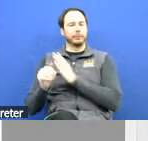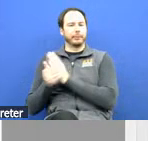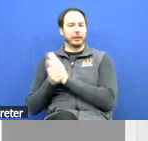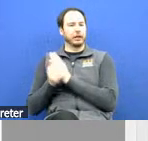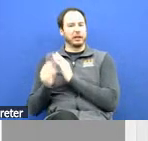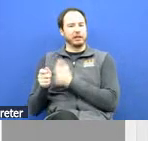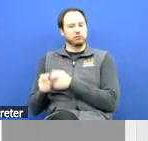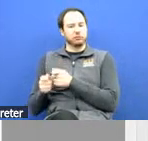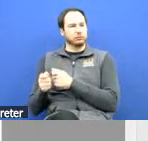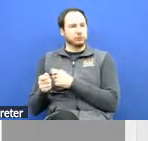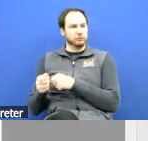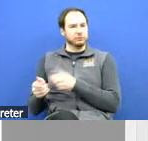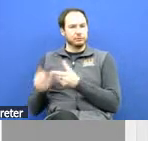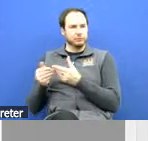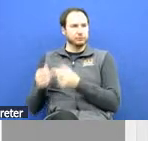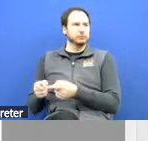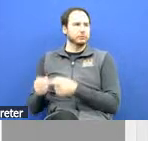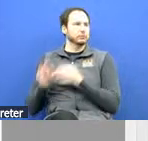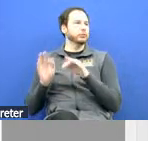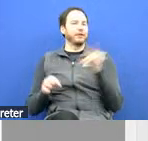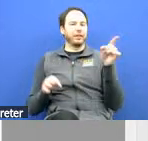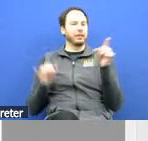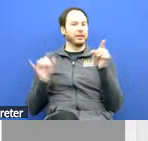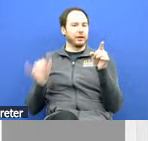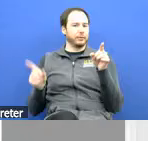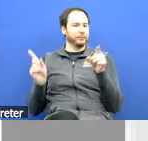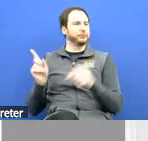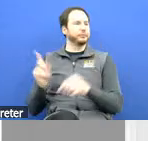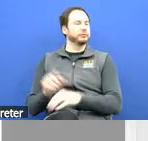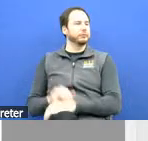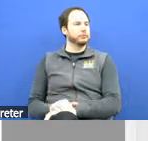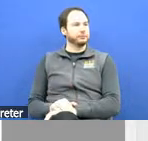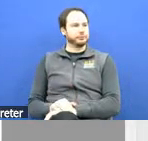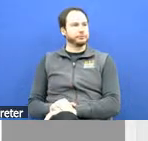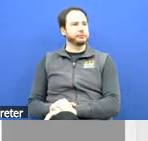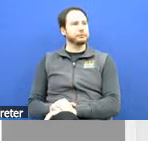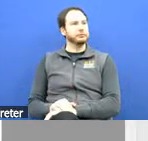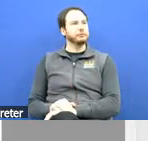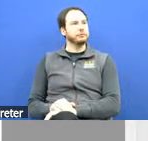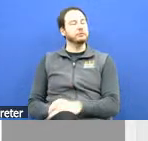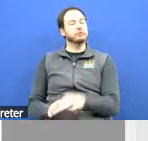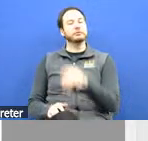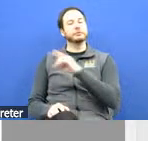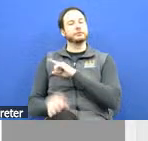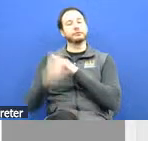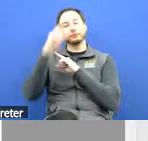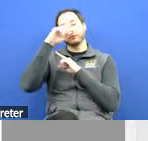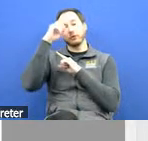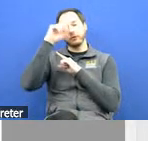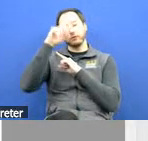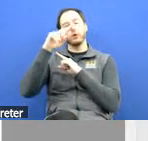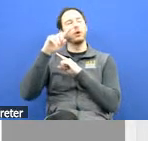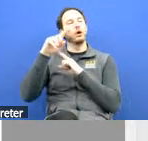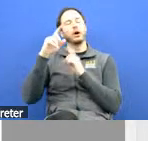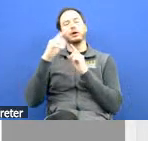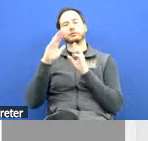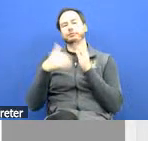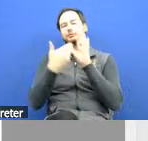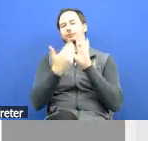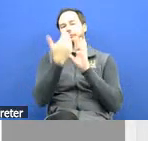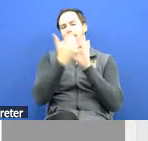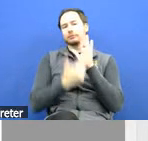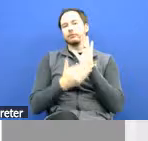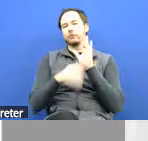So there's actually, yep, perfect. Okay, so one of this thing is just showing is, so it lists the